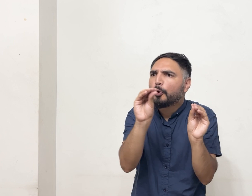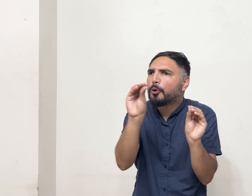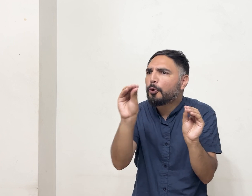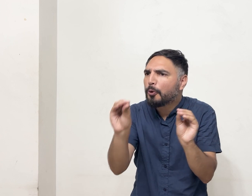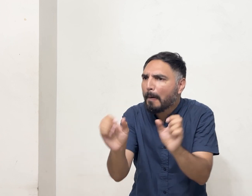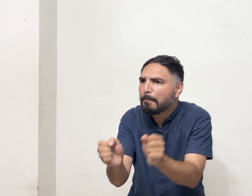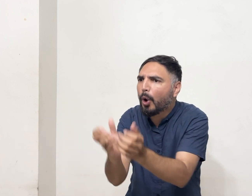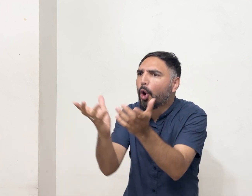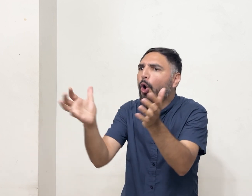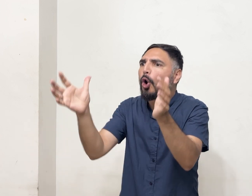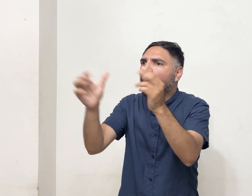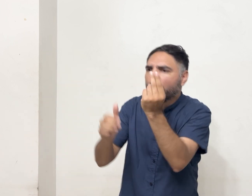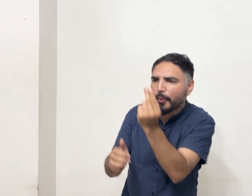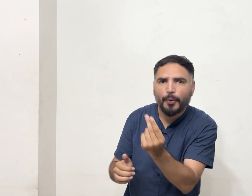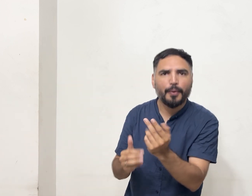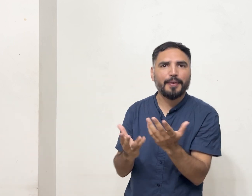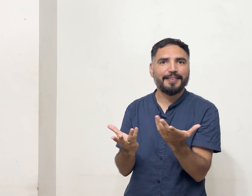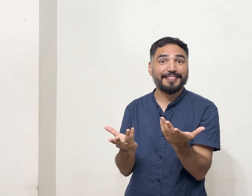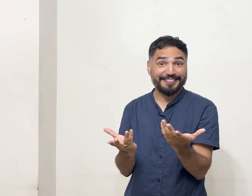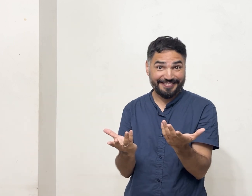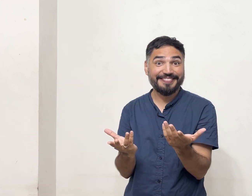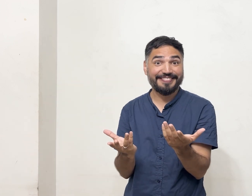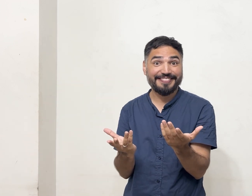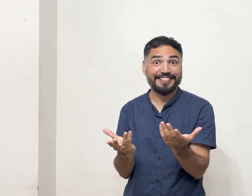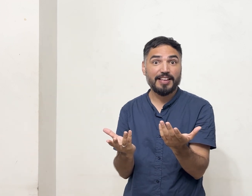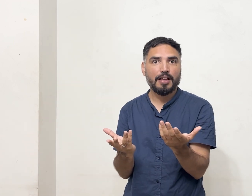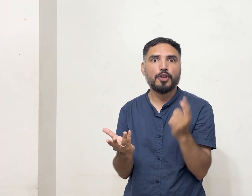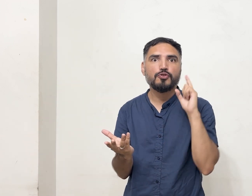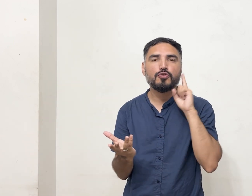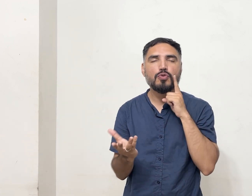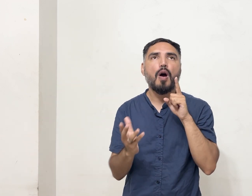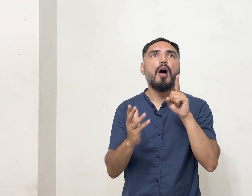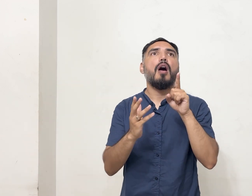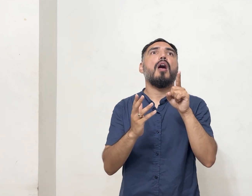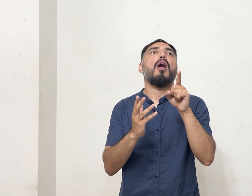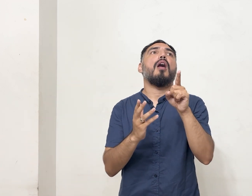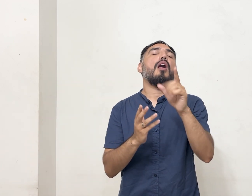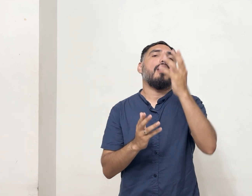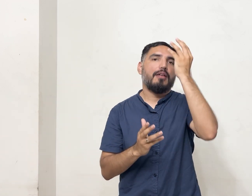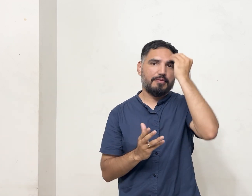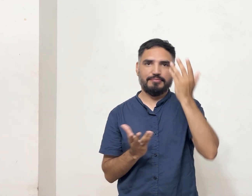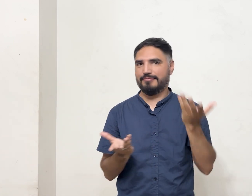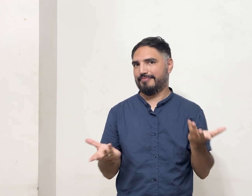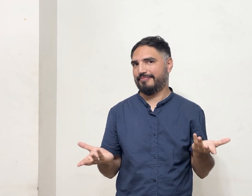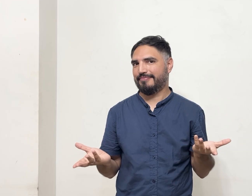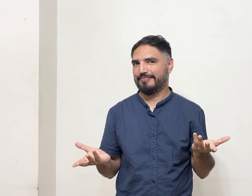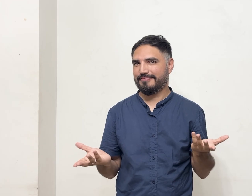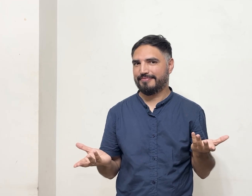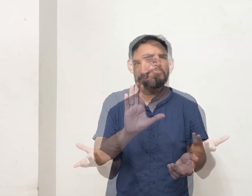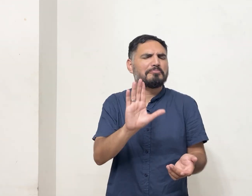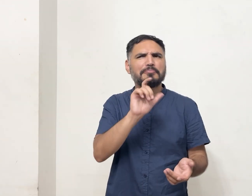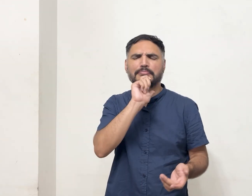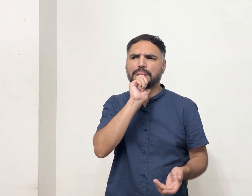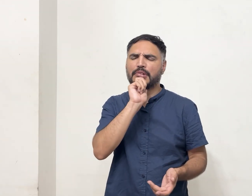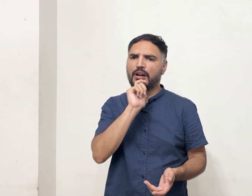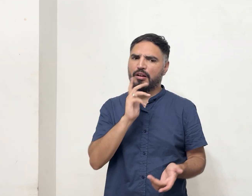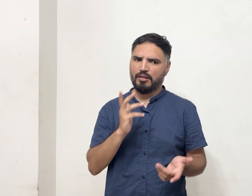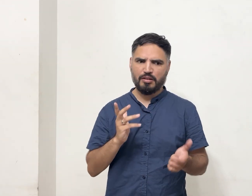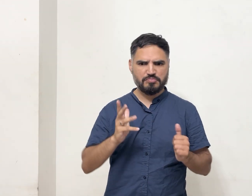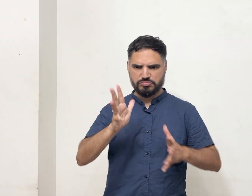showing the explosion and placing every element in its proper space. That way, the deaf person can clearly grasp what I